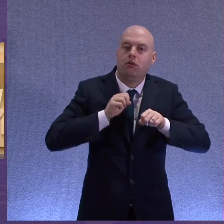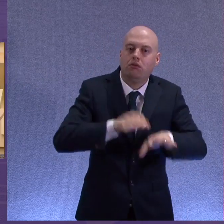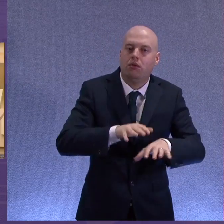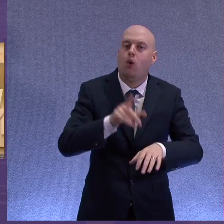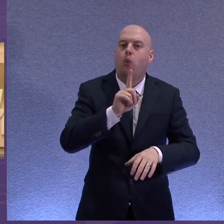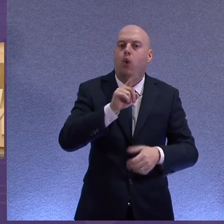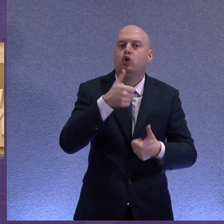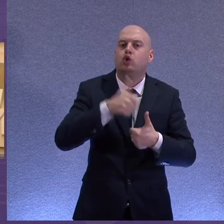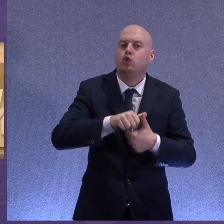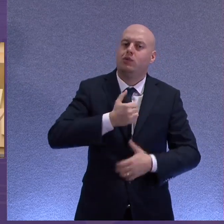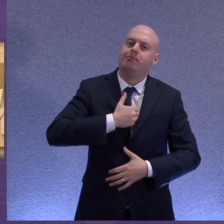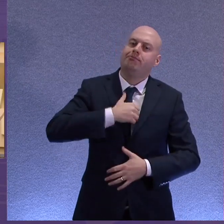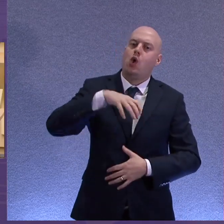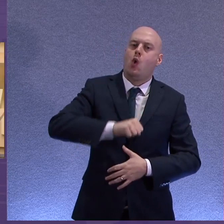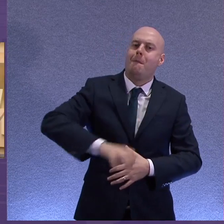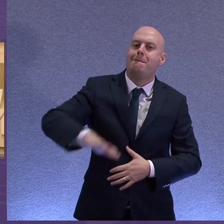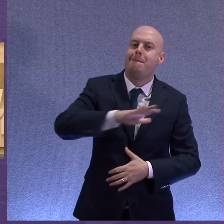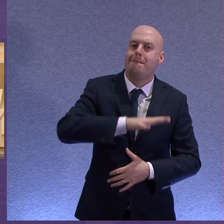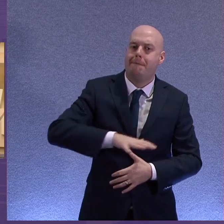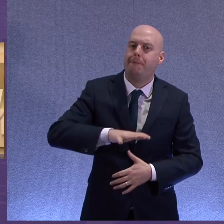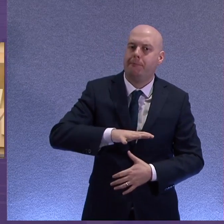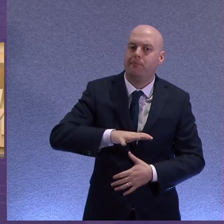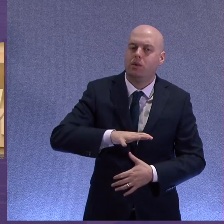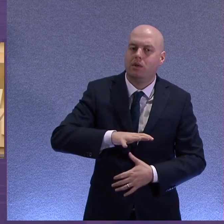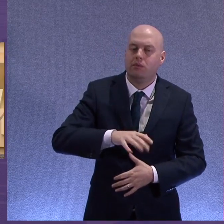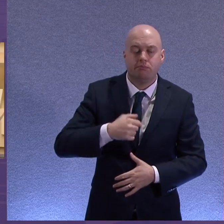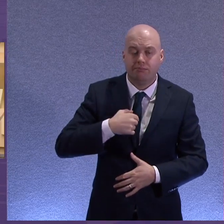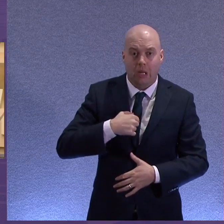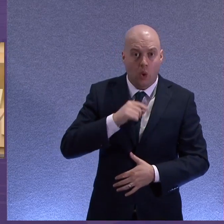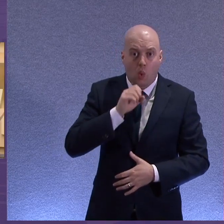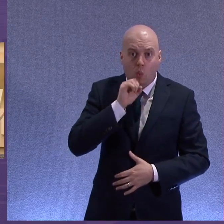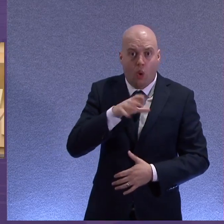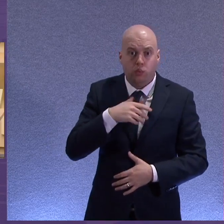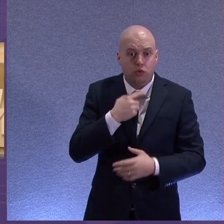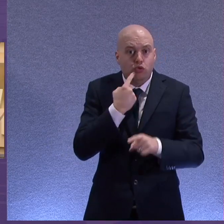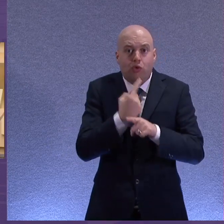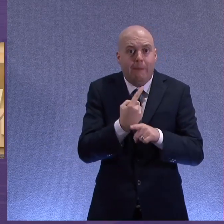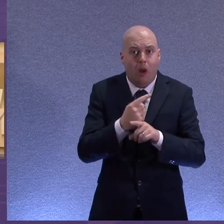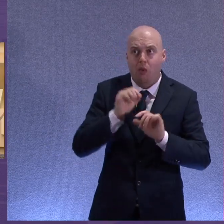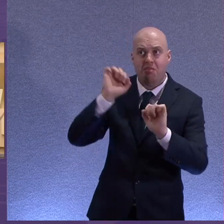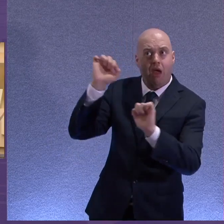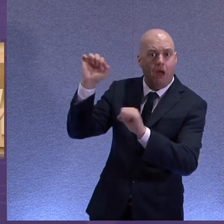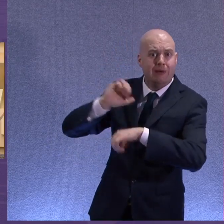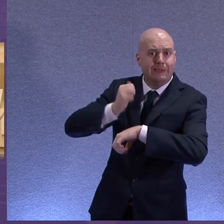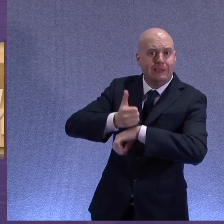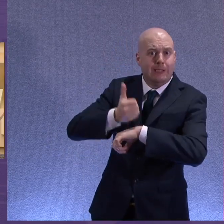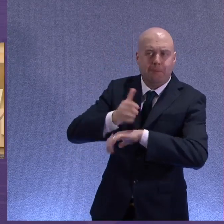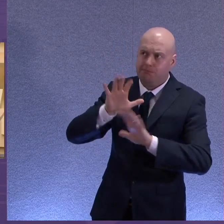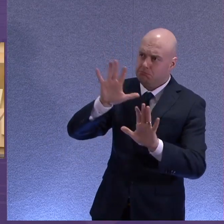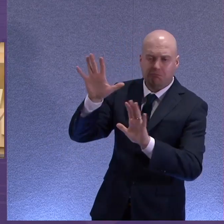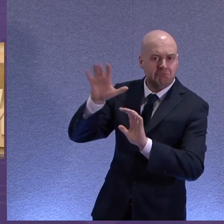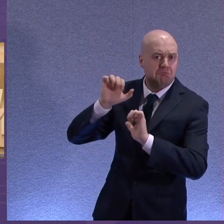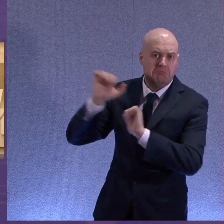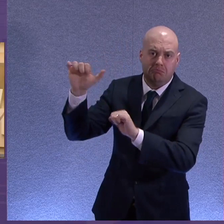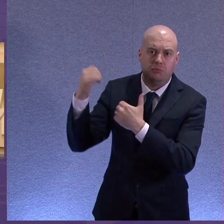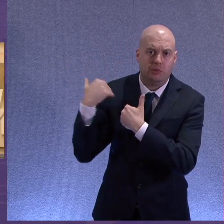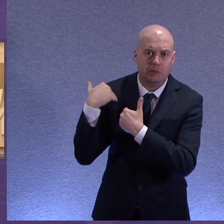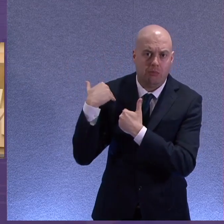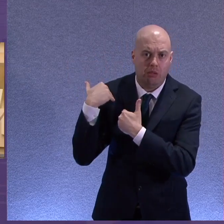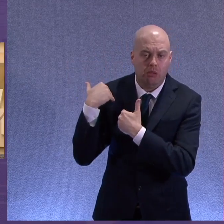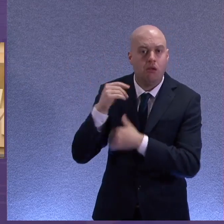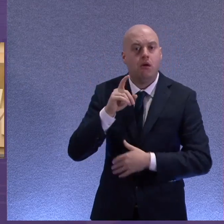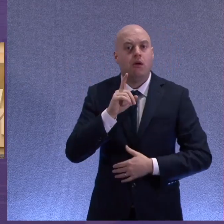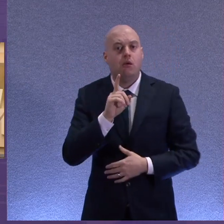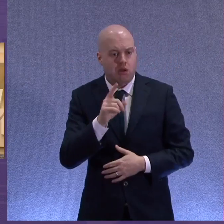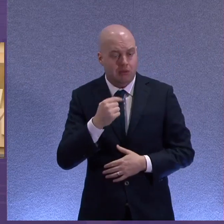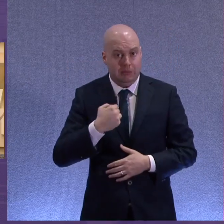speak for other administrations on some of those operational issues. We will try to make sure it's as consistent as possible. But on construction, for example, my judgment,